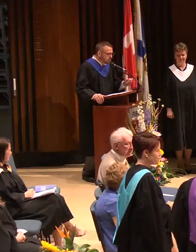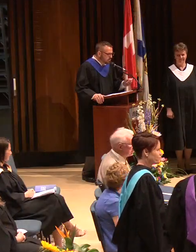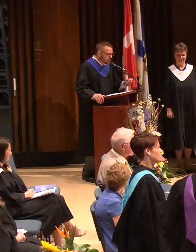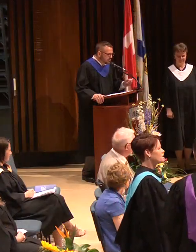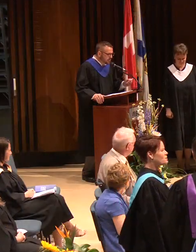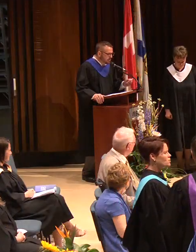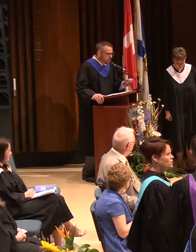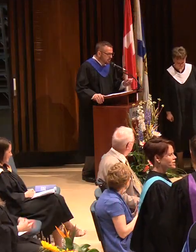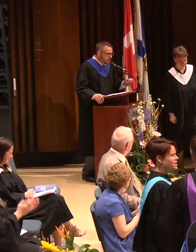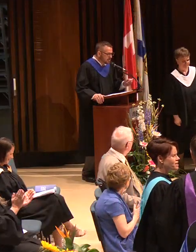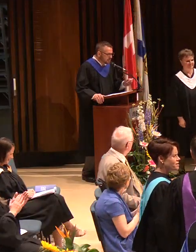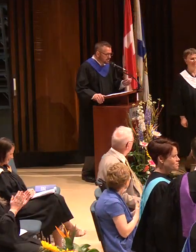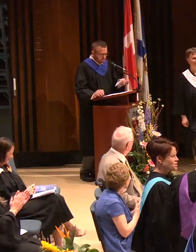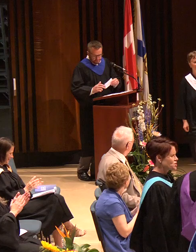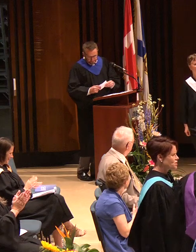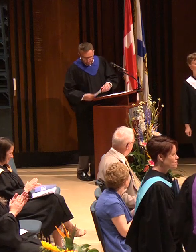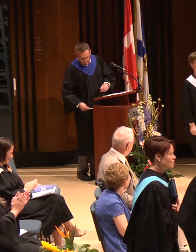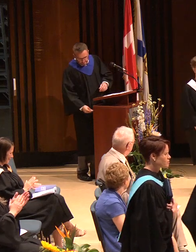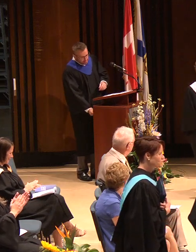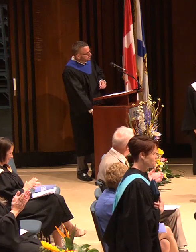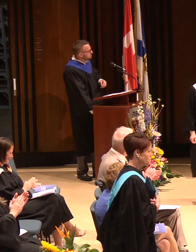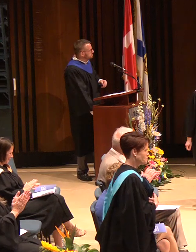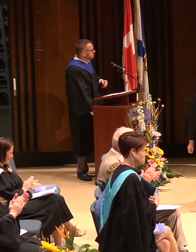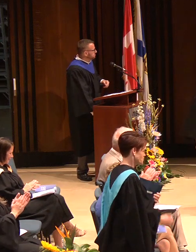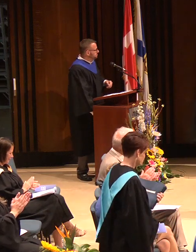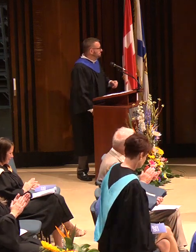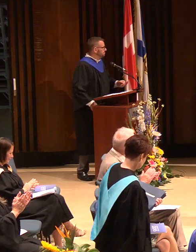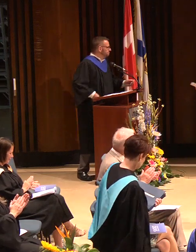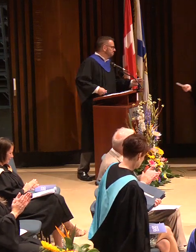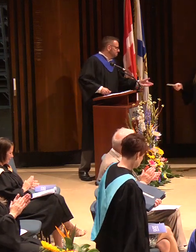Marina Romanova with honors.